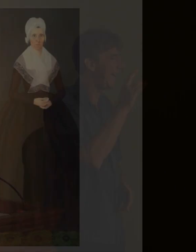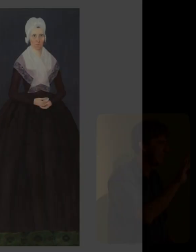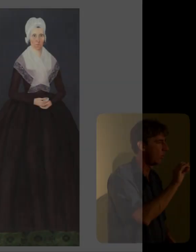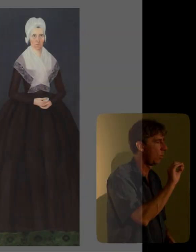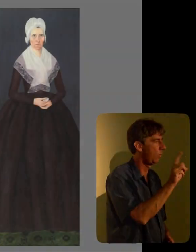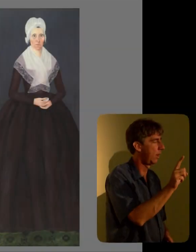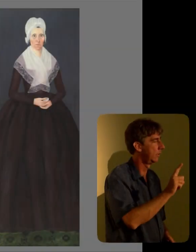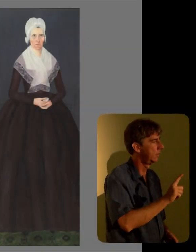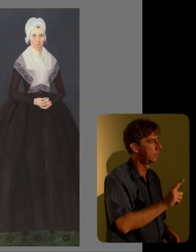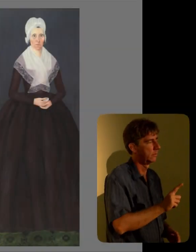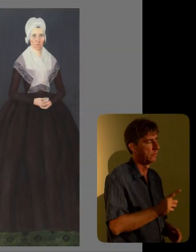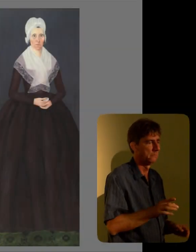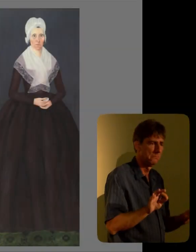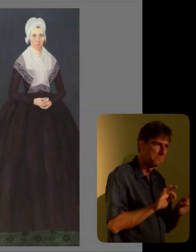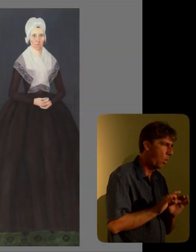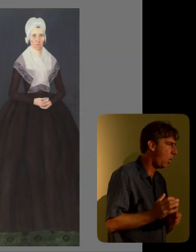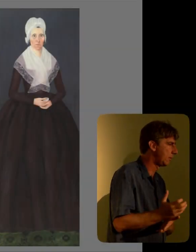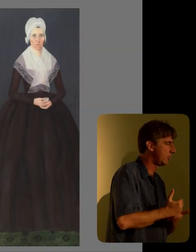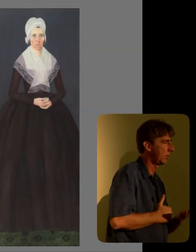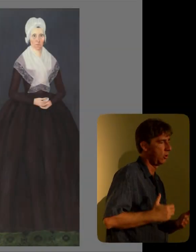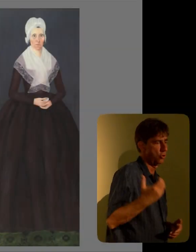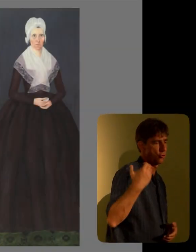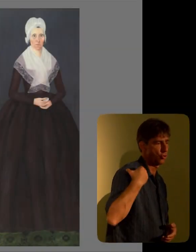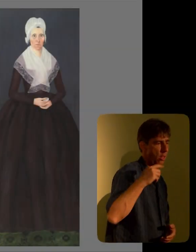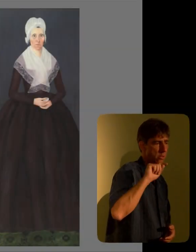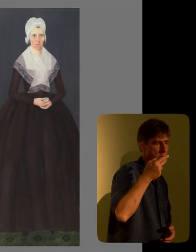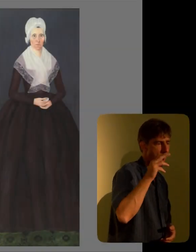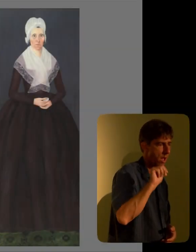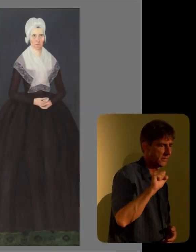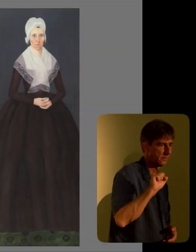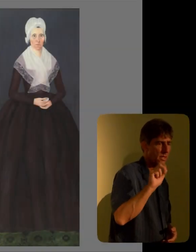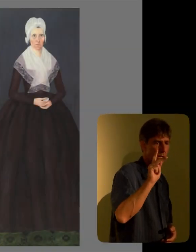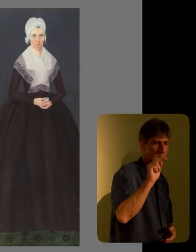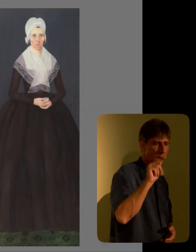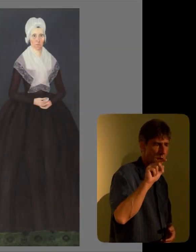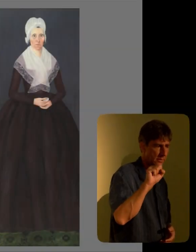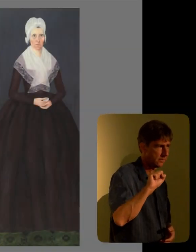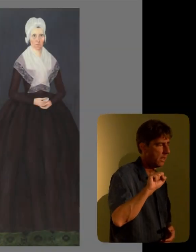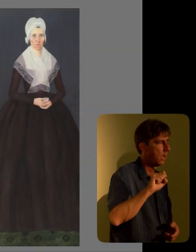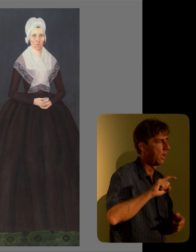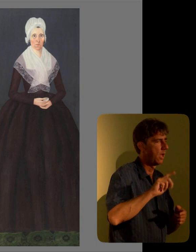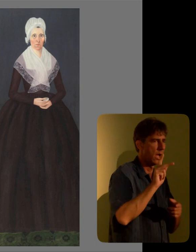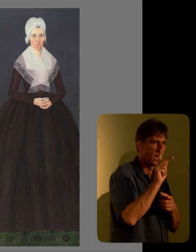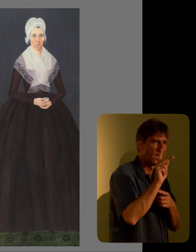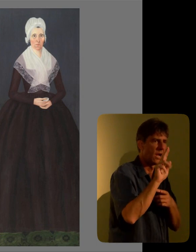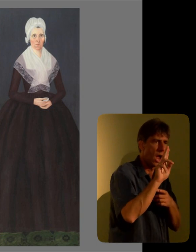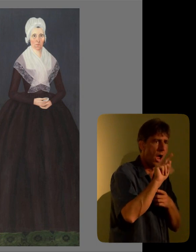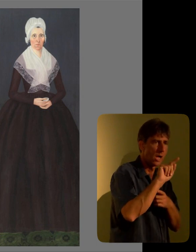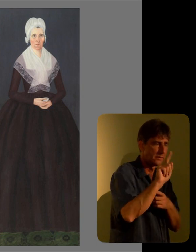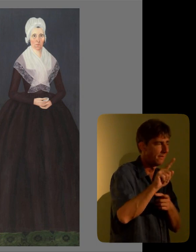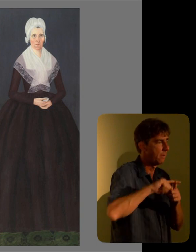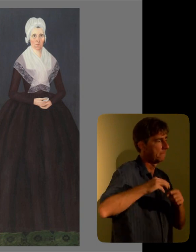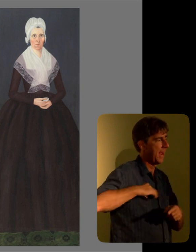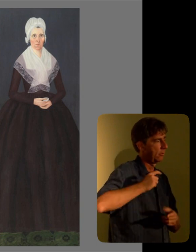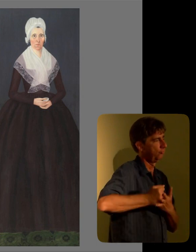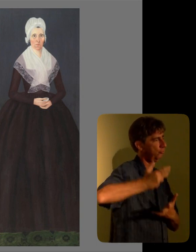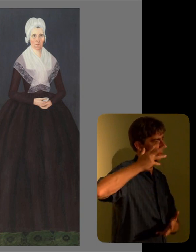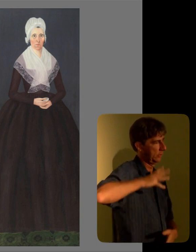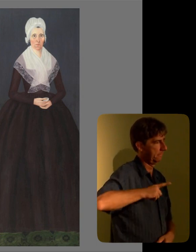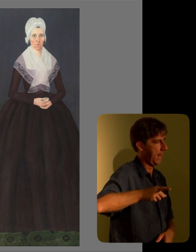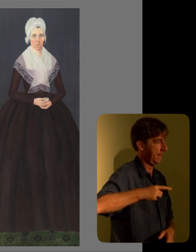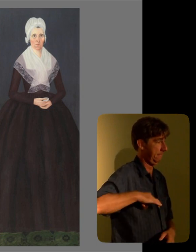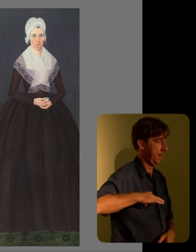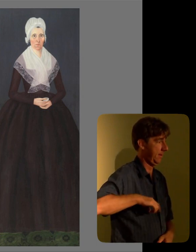the richest man in Maine, Colonel Thomas Cutts on the left, and his wife, Elizabeth Cutts, on the right. These are in the Saco